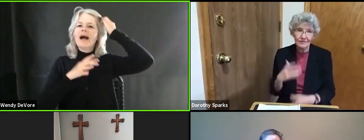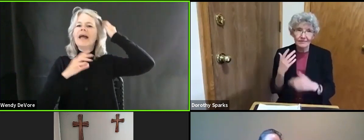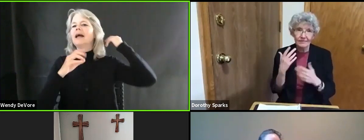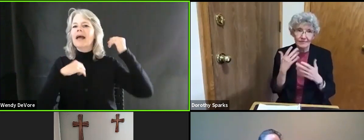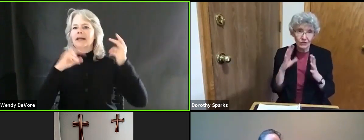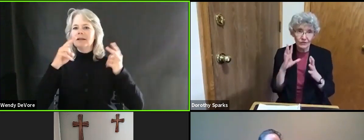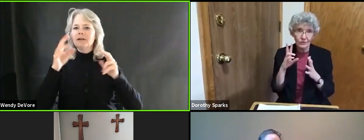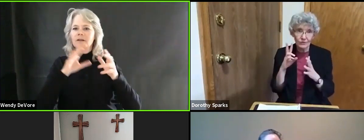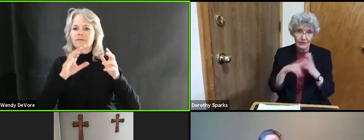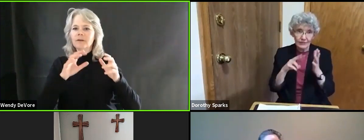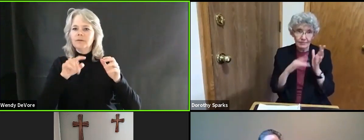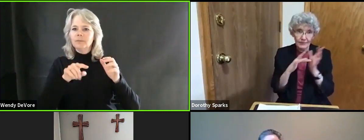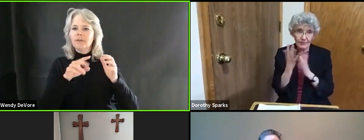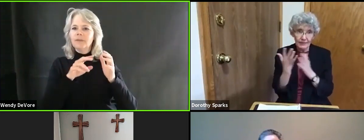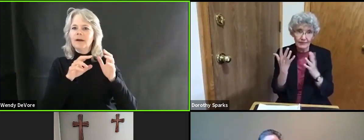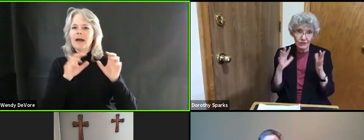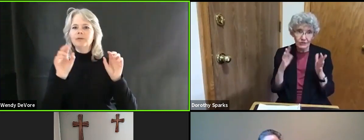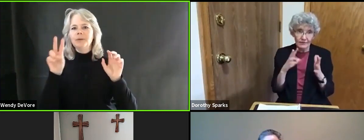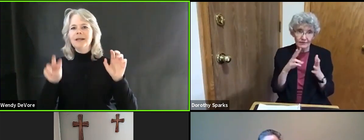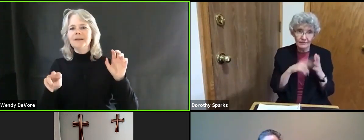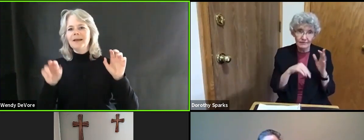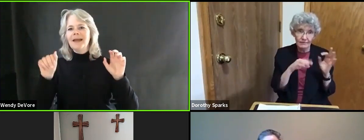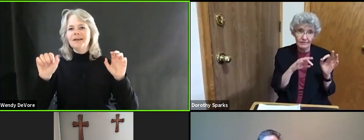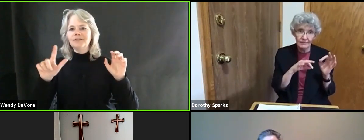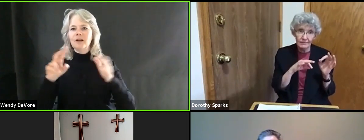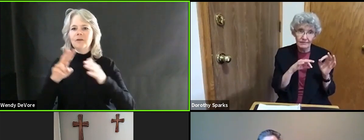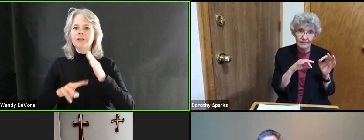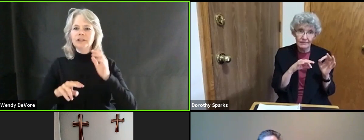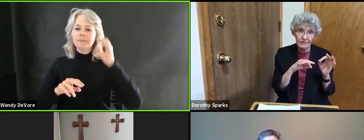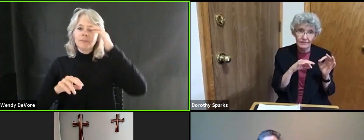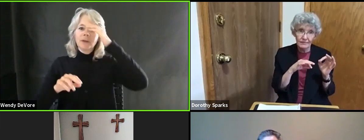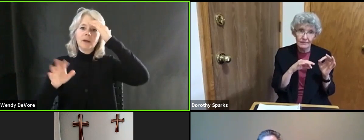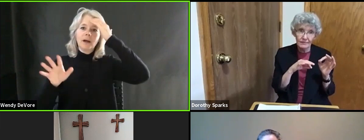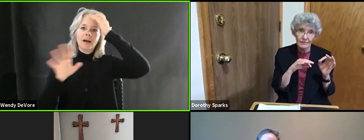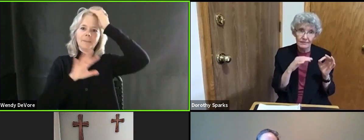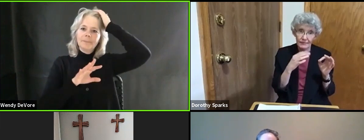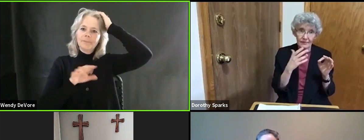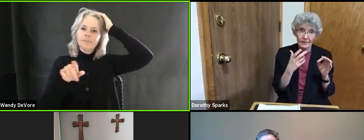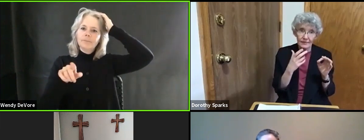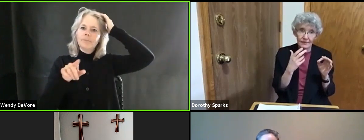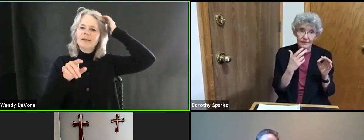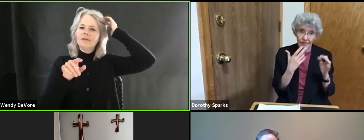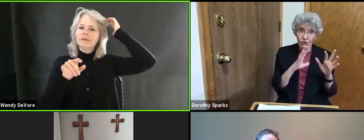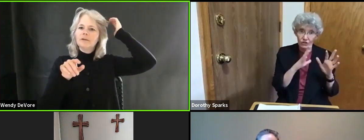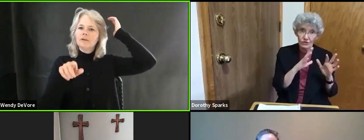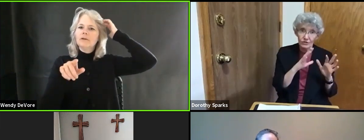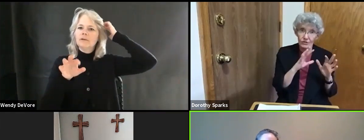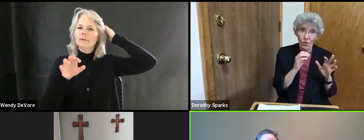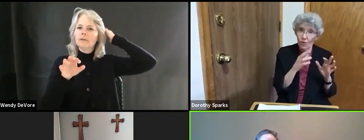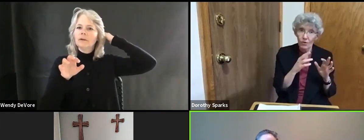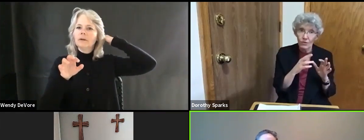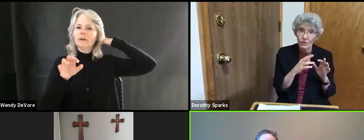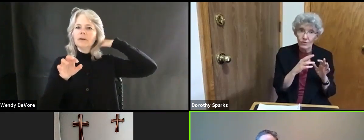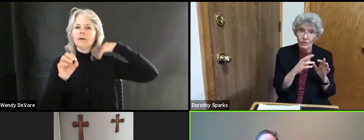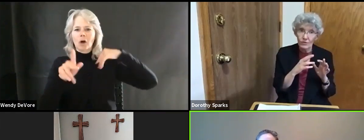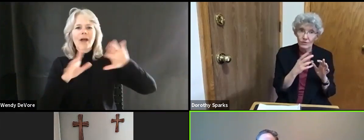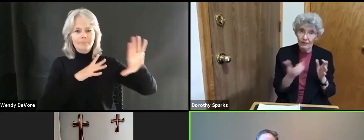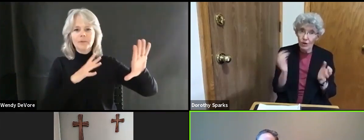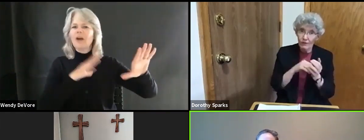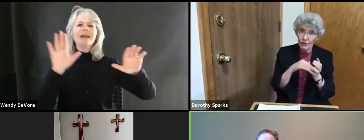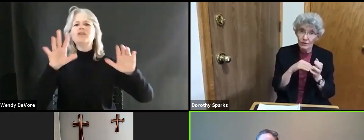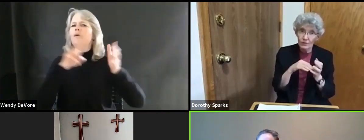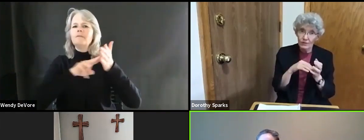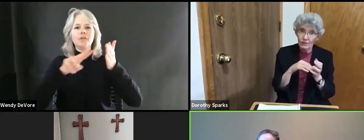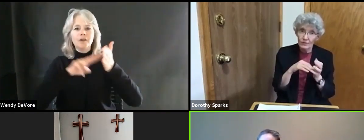that was fine. I got a little confused with the, I was reading the ASL version, but. I think it sounded fine.